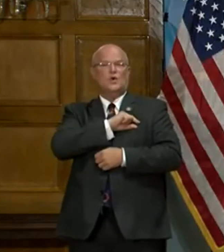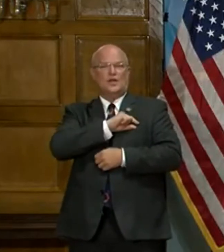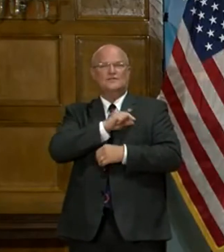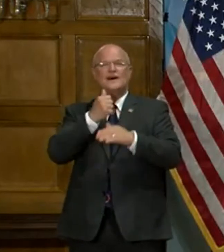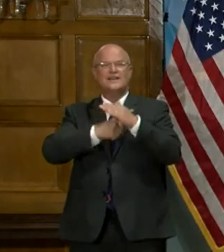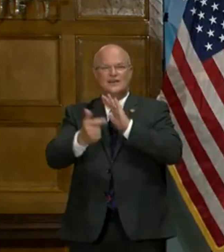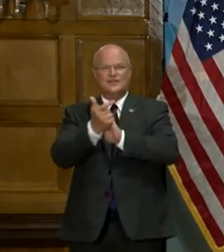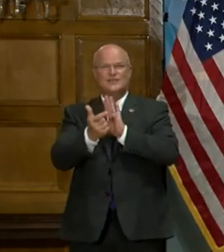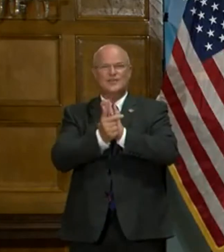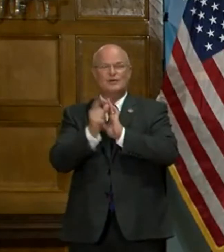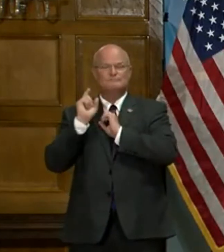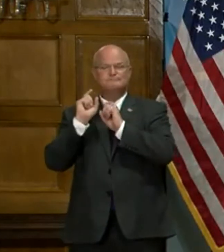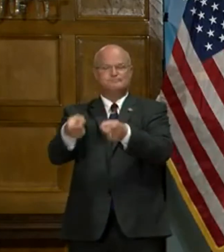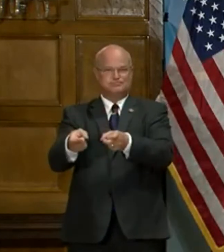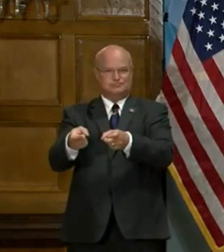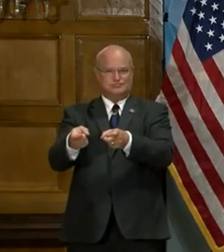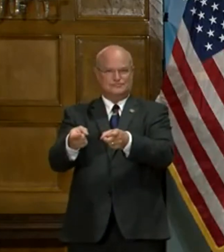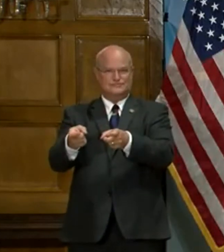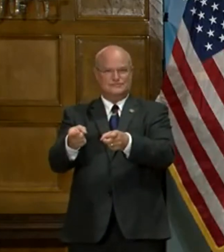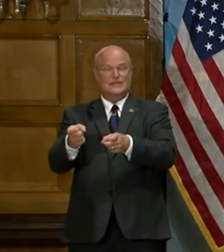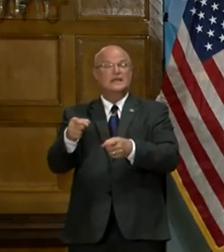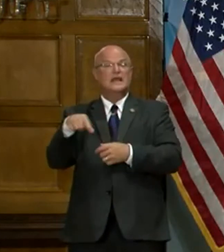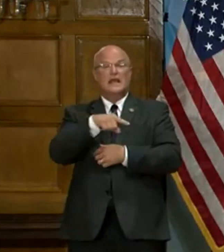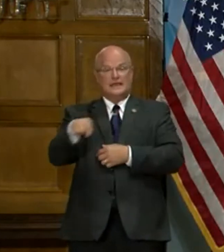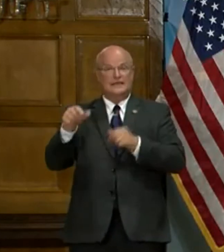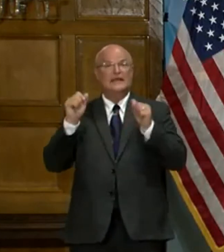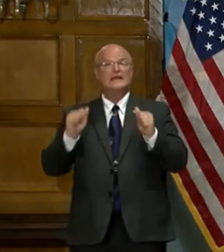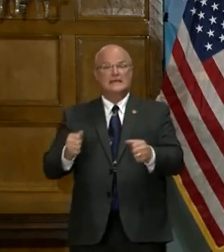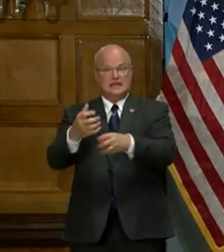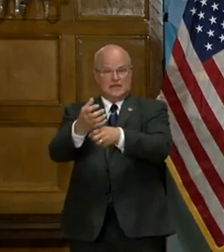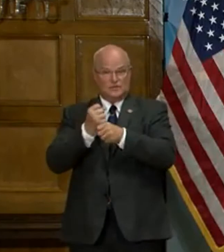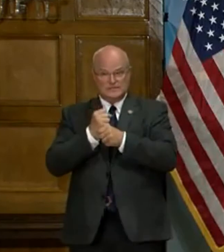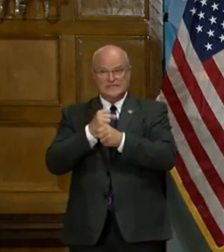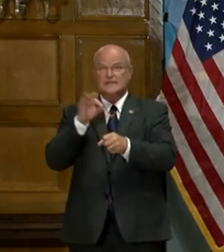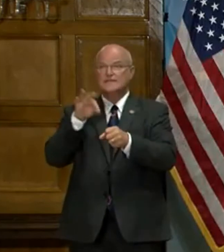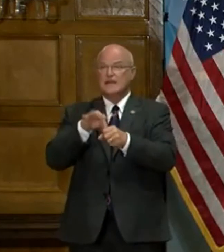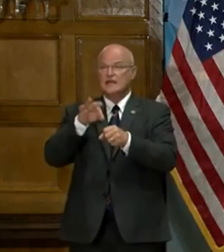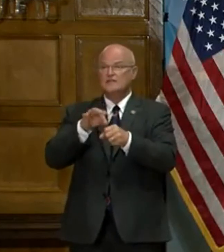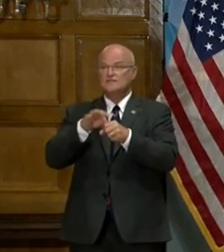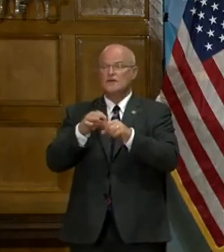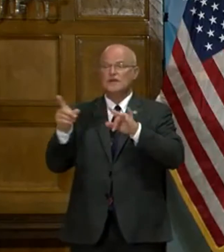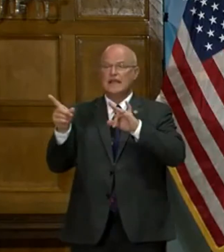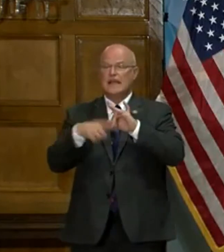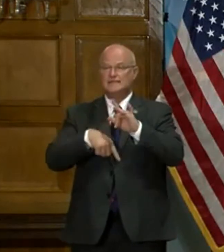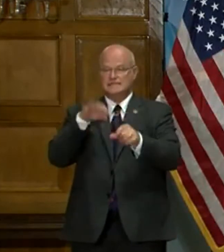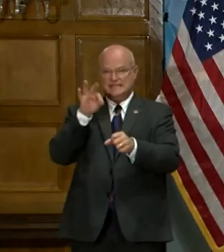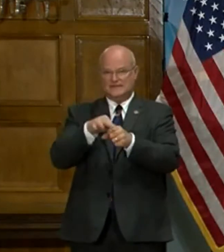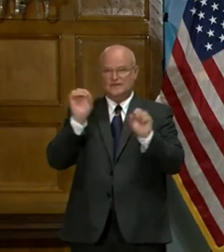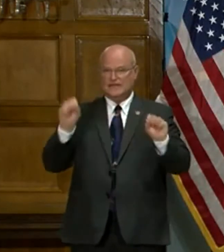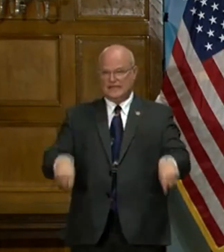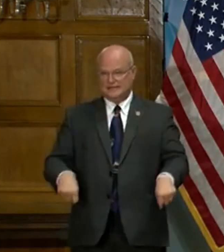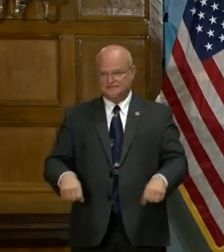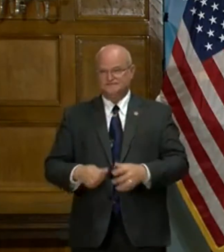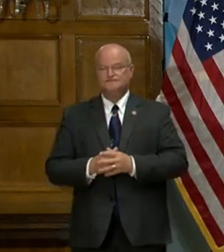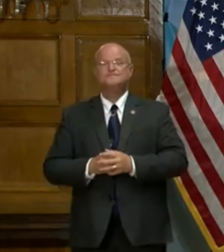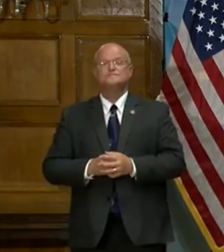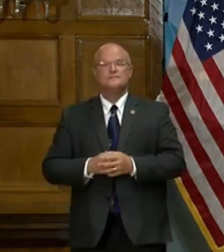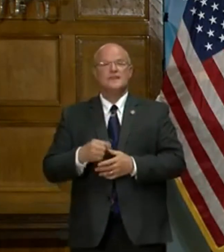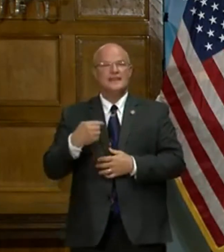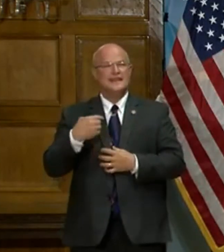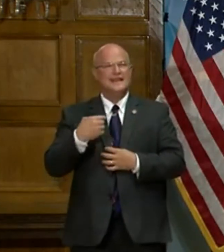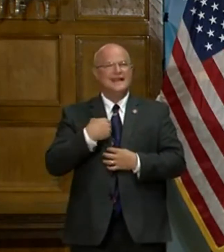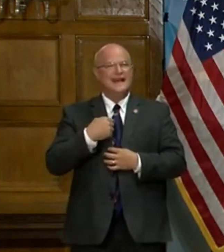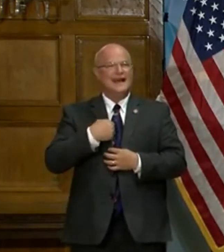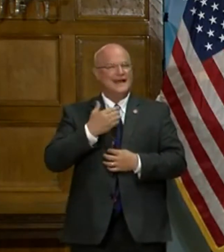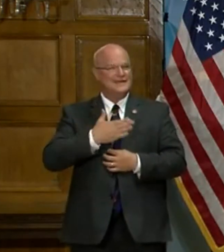that absentee ballot, and they will be able to receive and vote in an absentee fashion. I